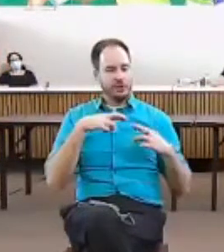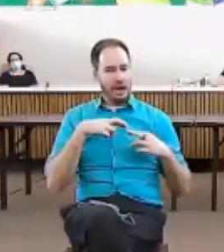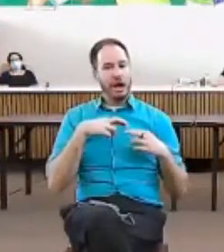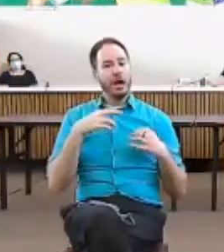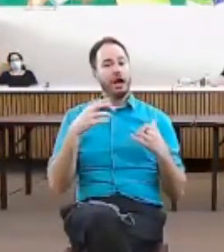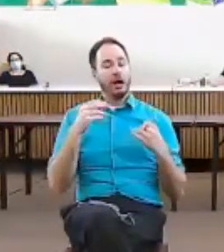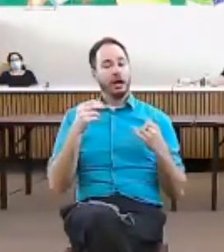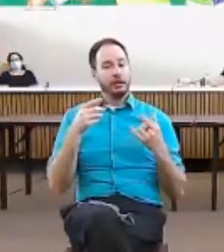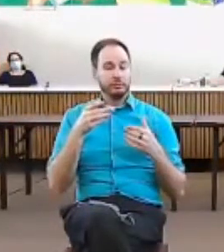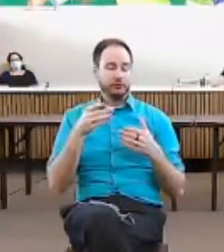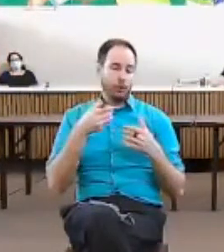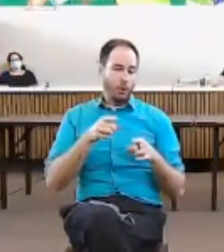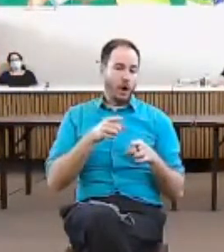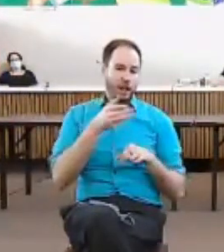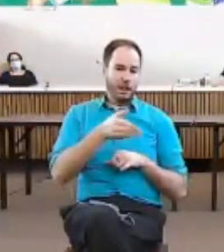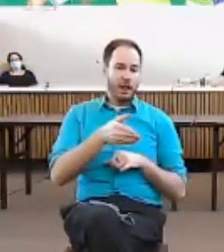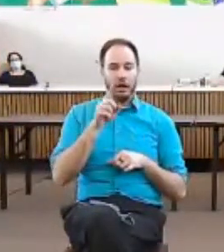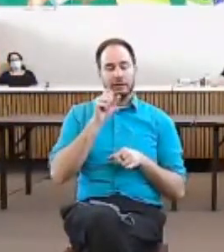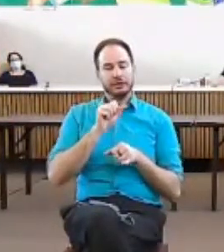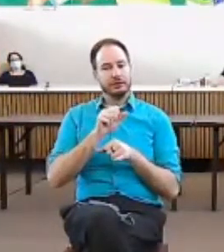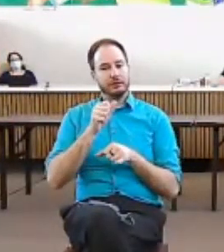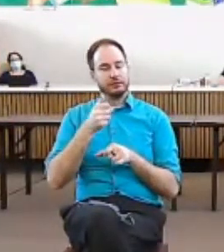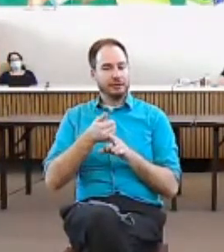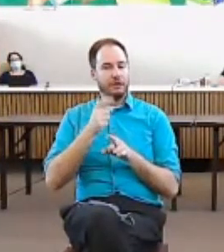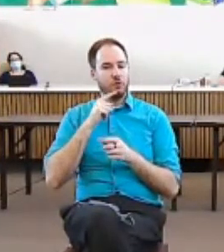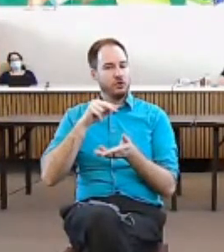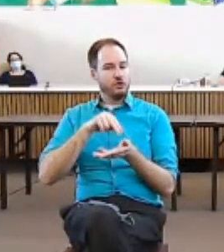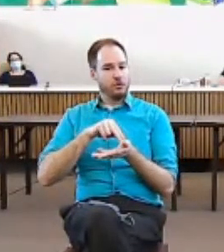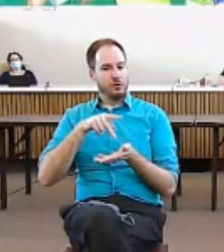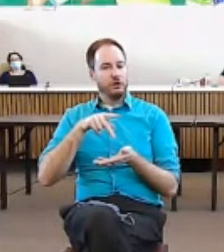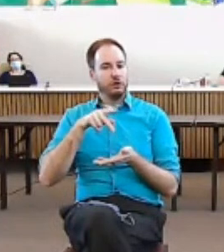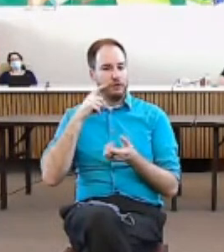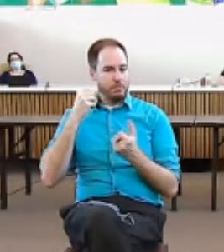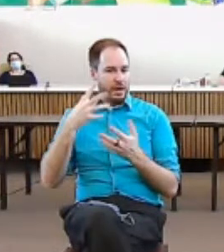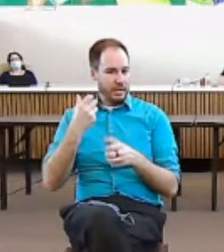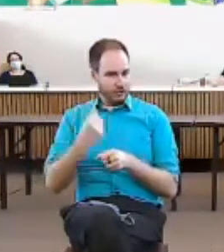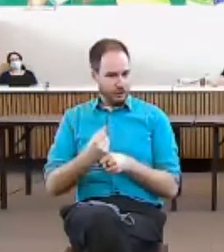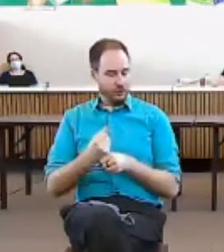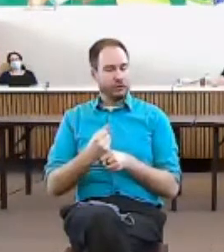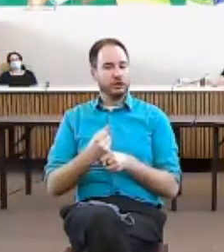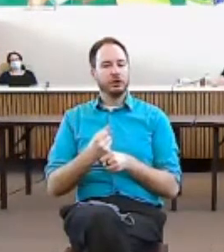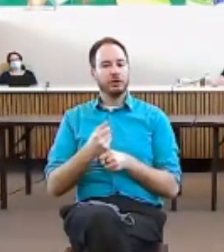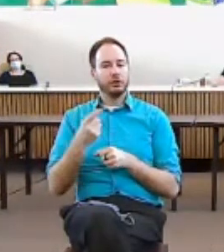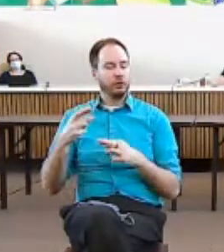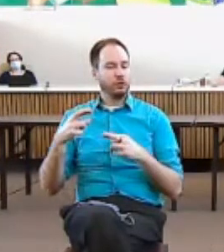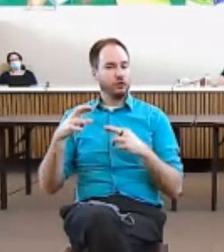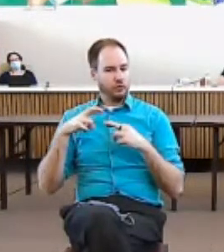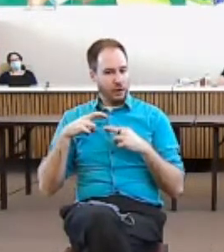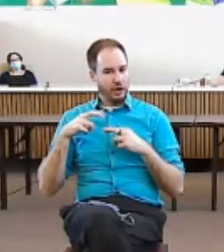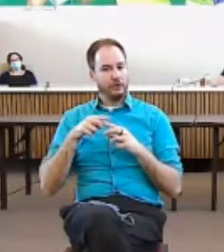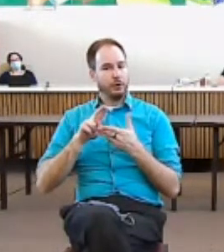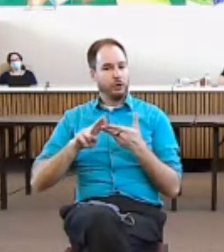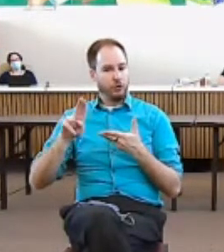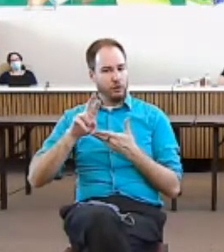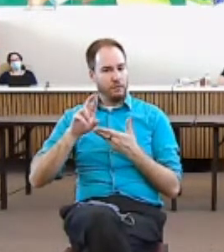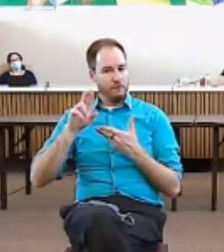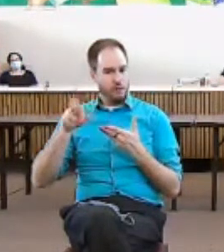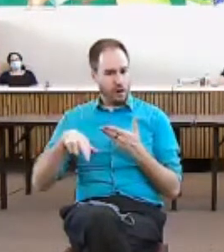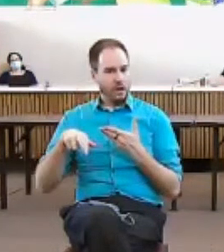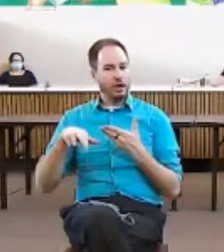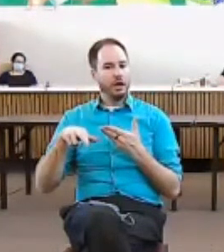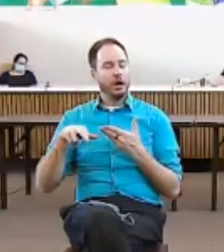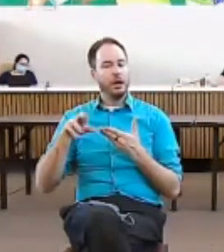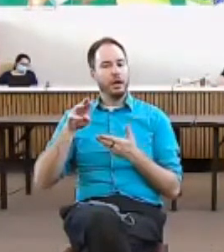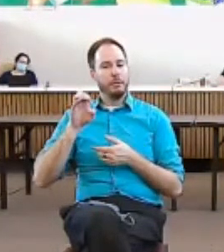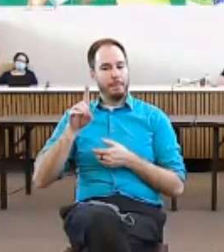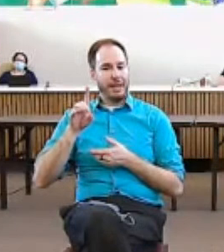times, Jody was a practical nurse for many years. So retiring from the University of Rochester Med